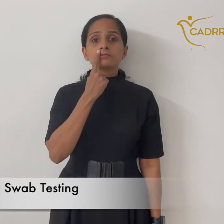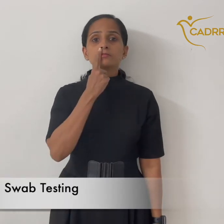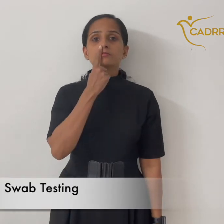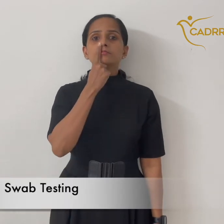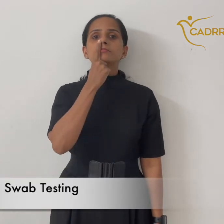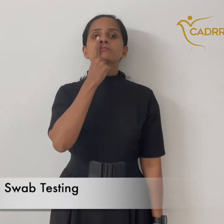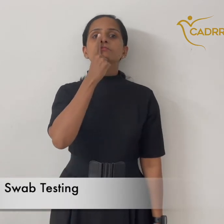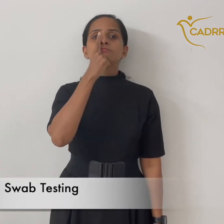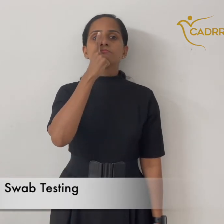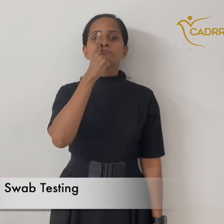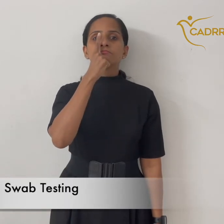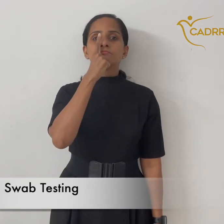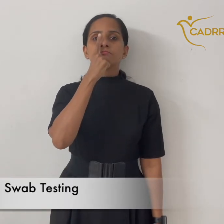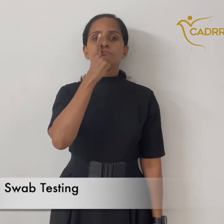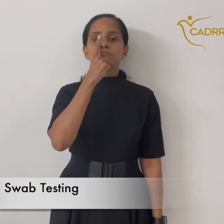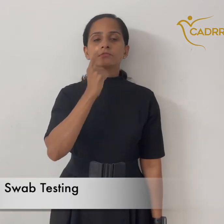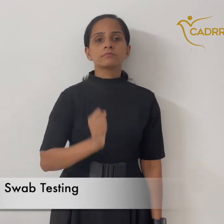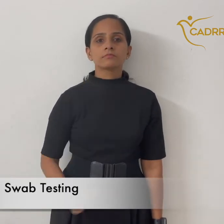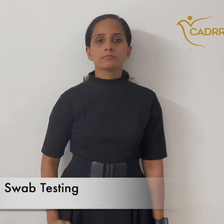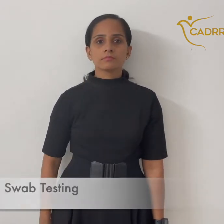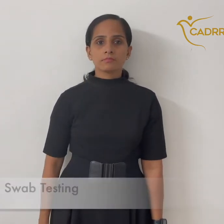Swab testing.